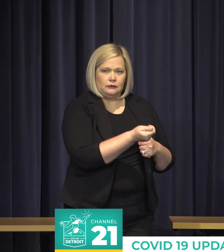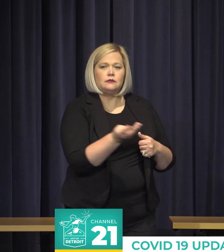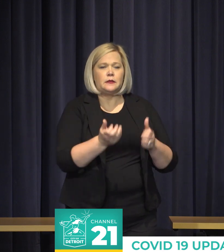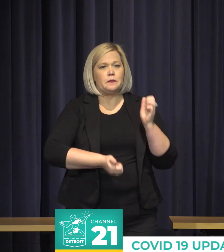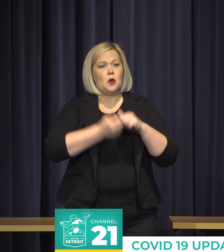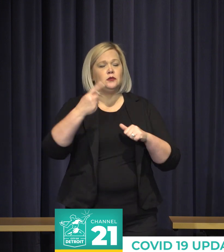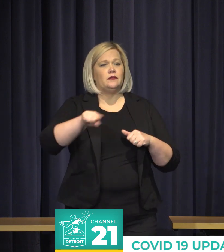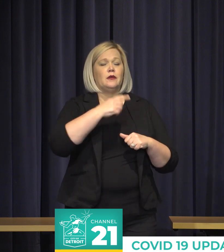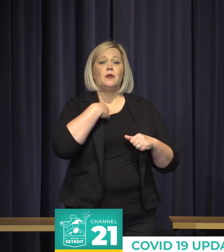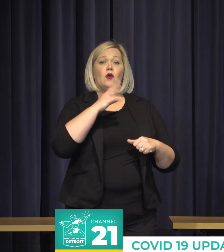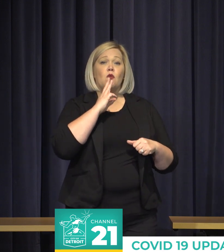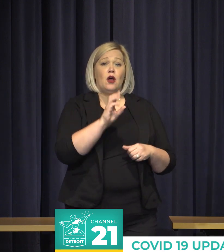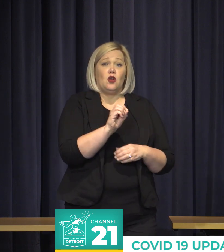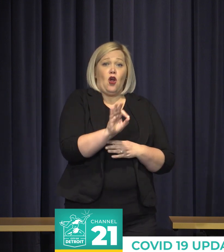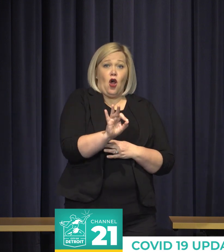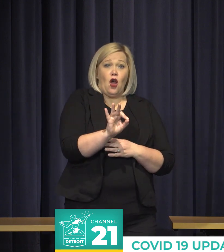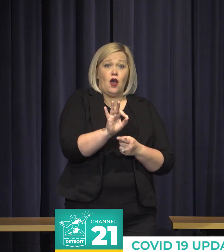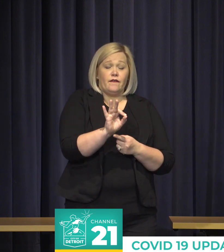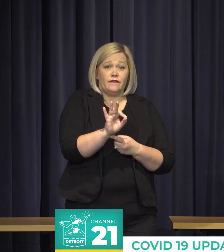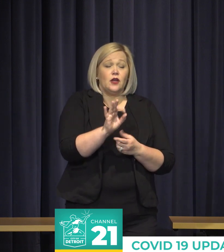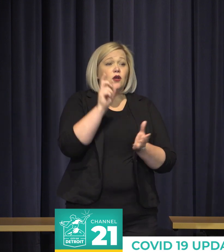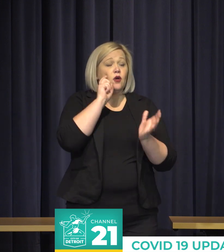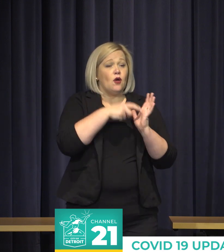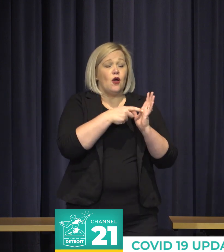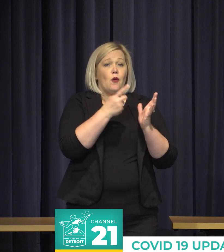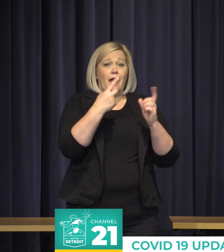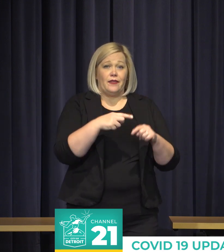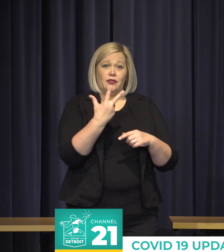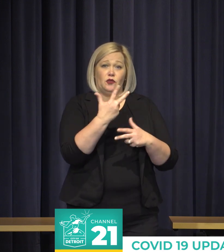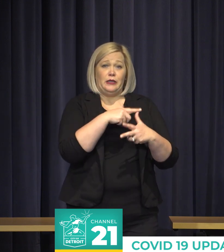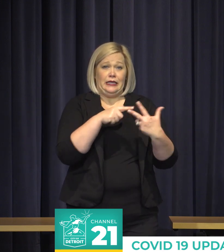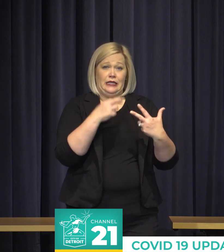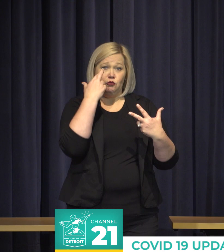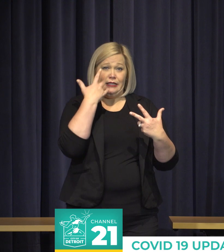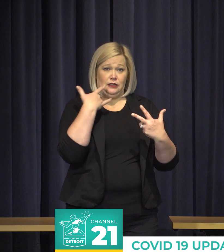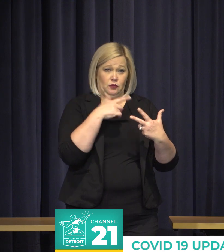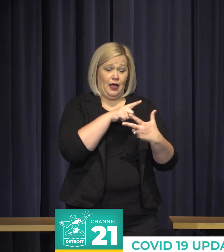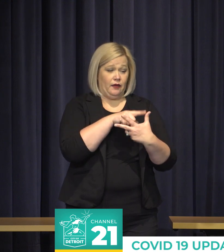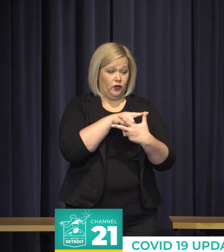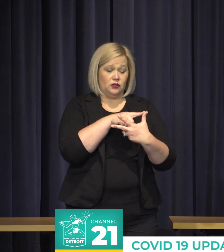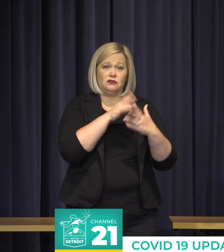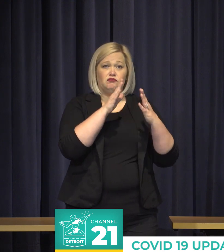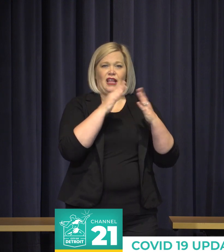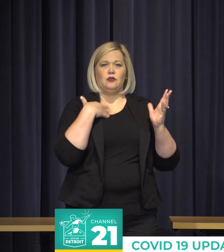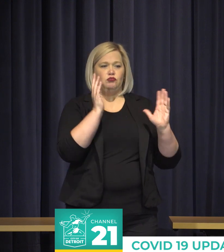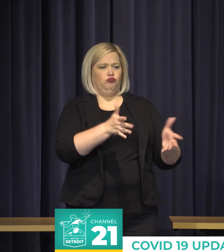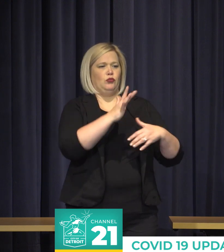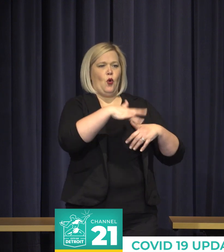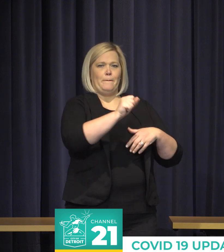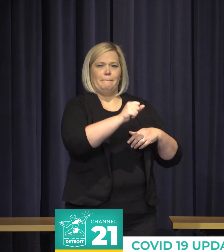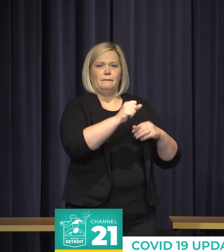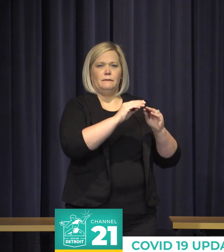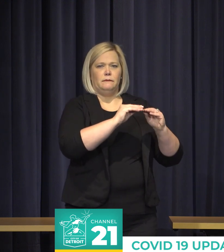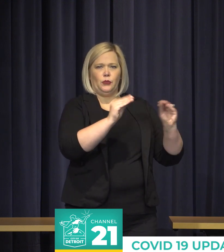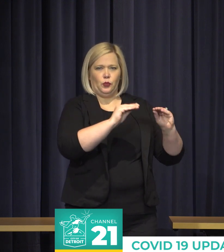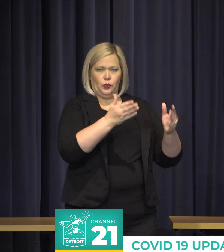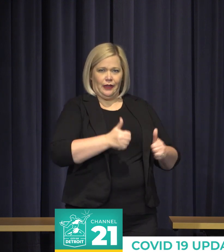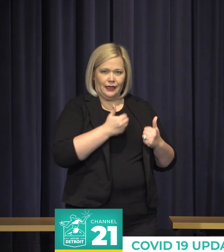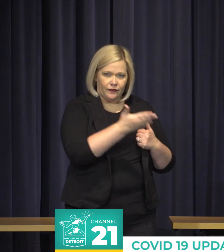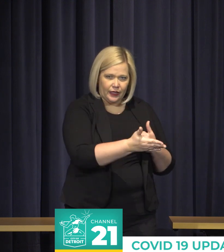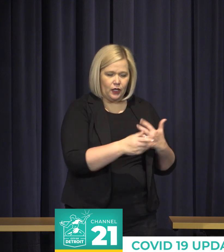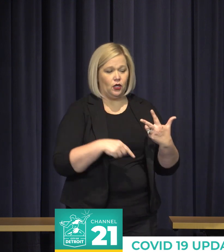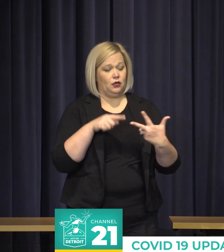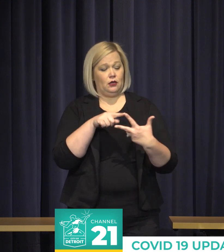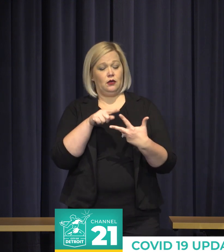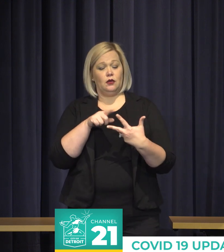been shut off, we found they largely fell into 3 categories. One was the house was abandoned. A second category was